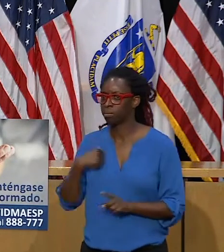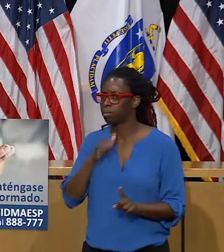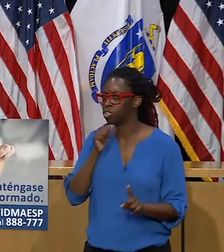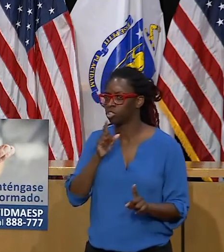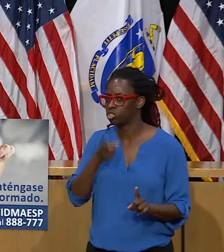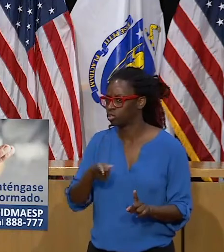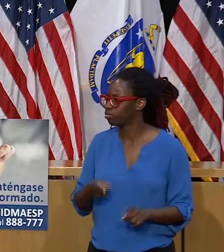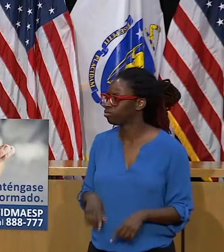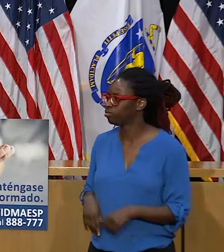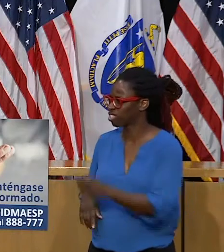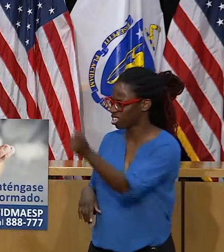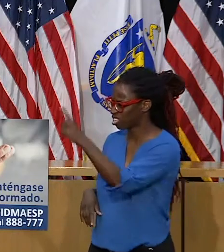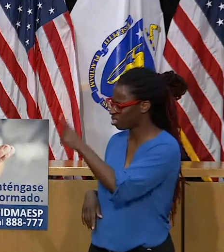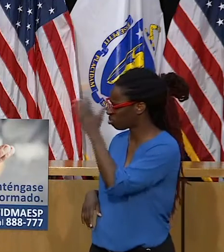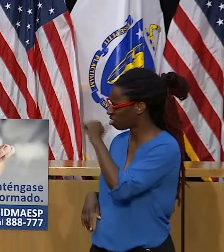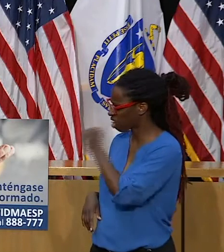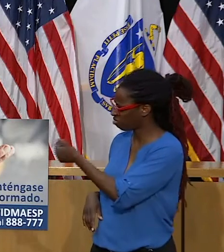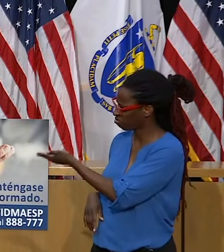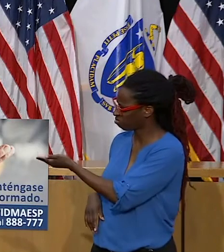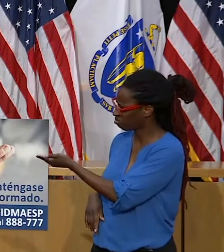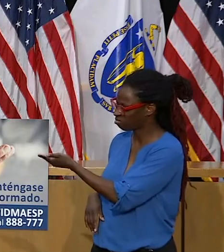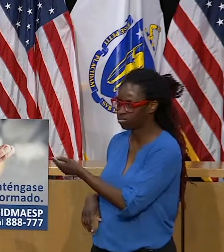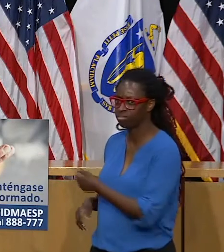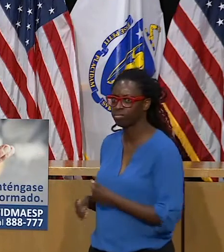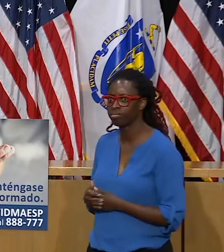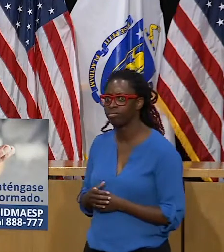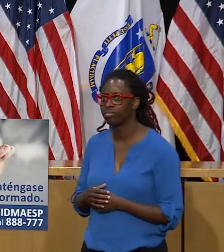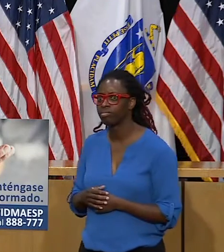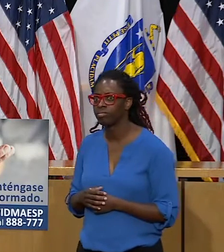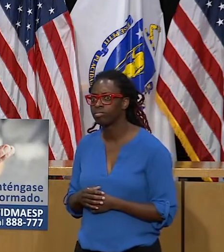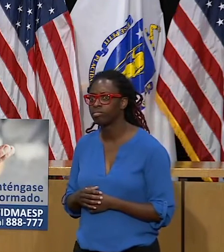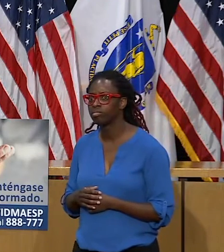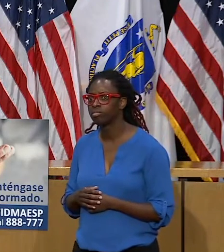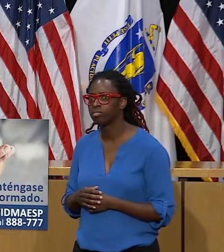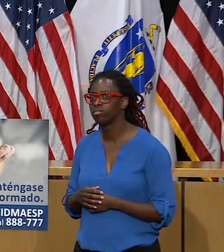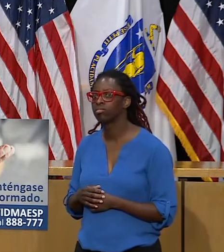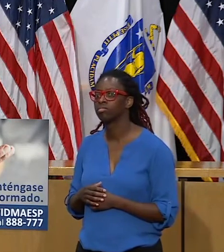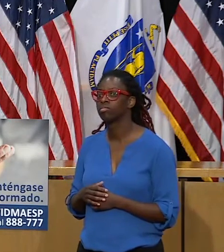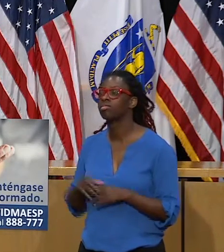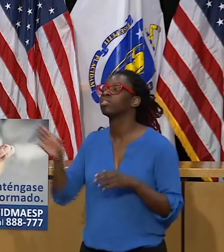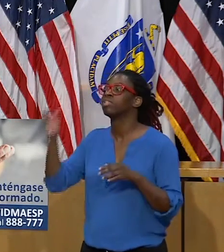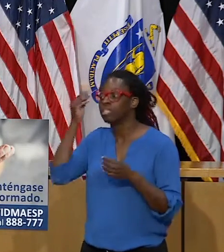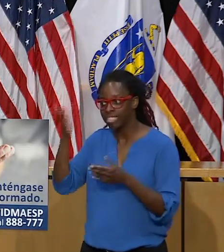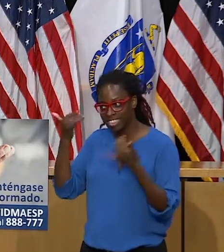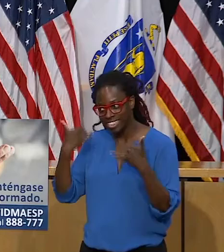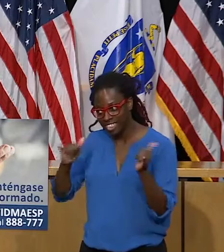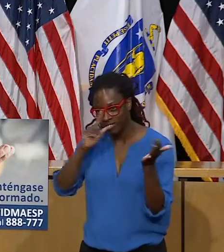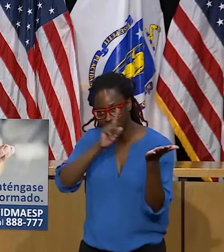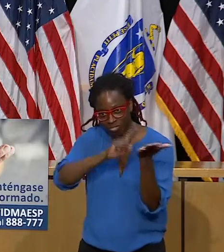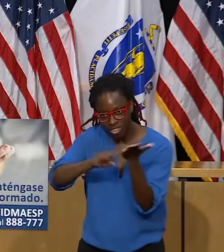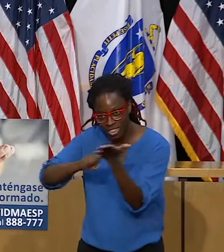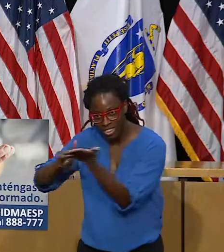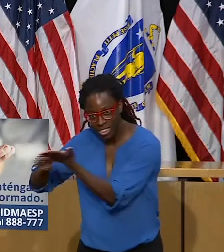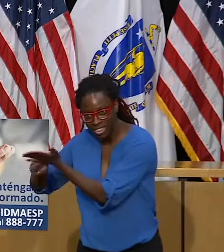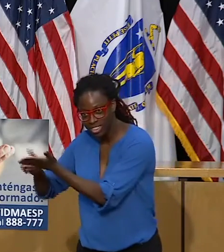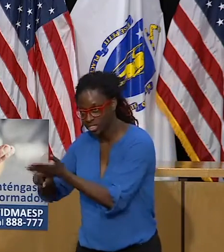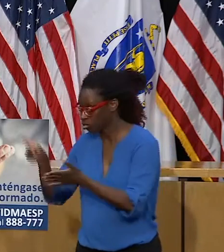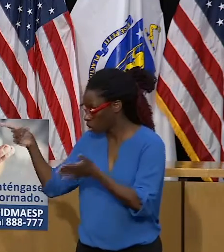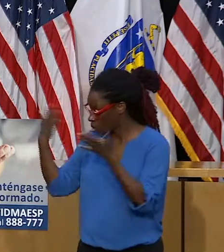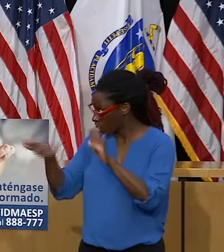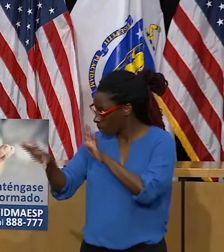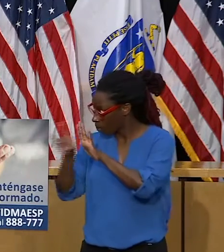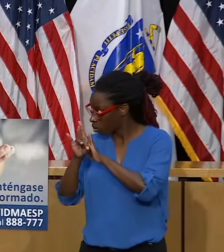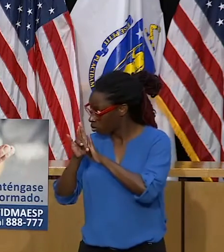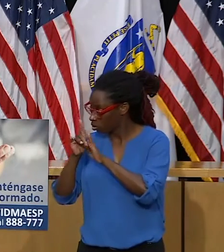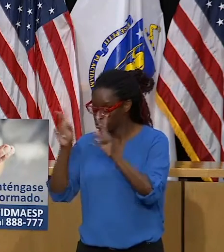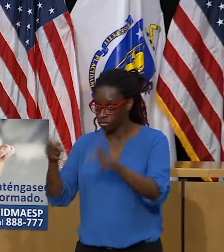it. And you are the you're the person who appoints that Board of Trustees. Correct. Although I don't, honestly, as I stand here, I don't know how many of those folks were appointed by us and how